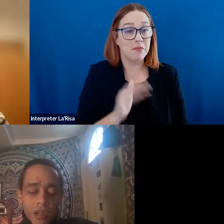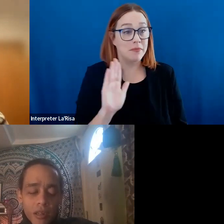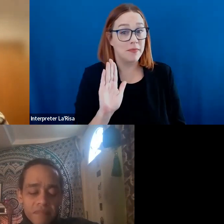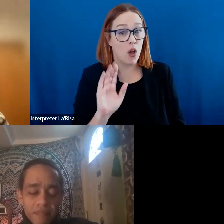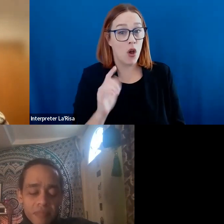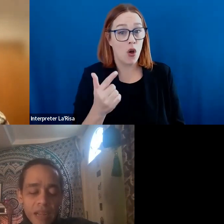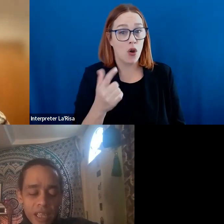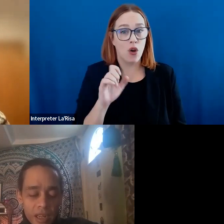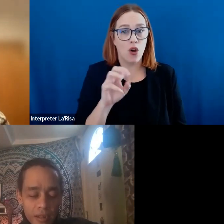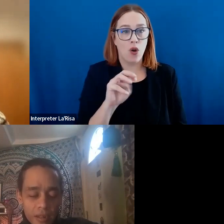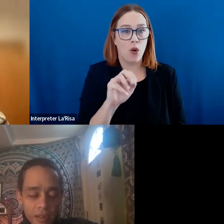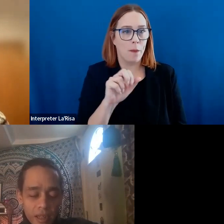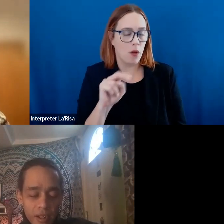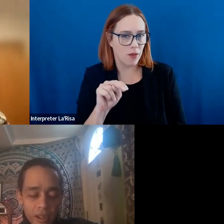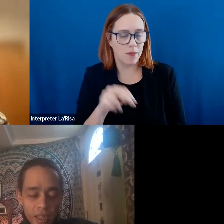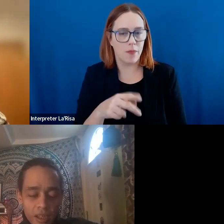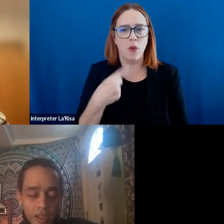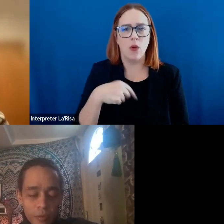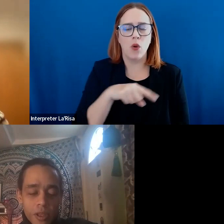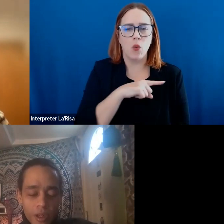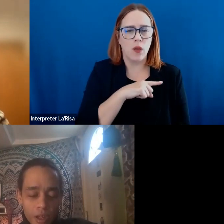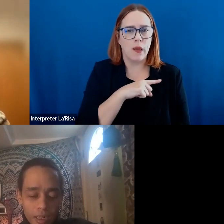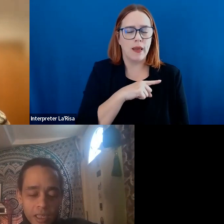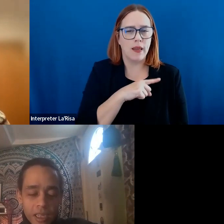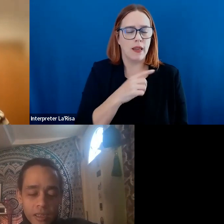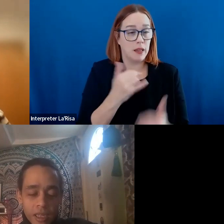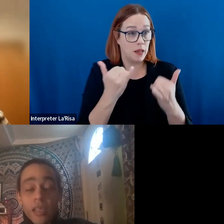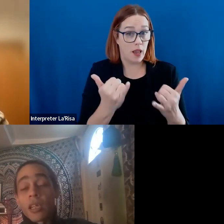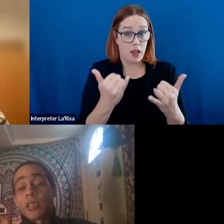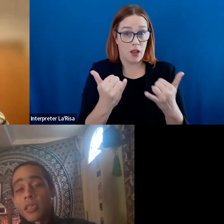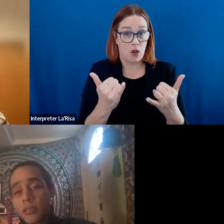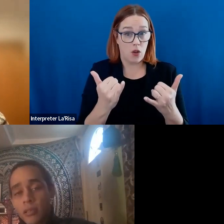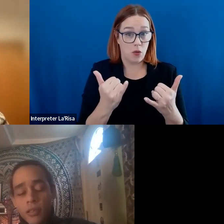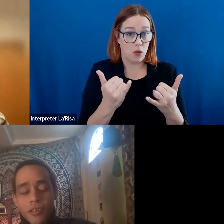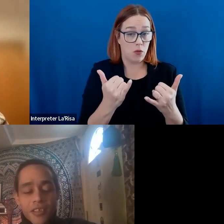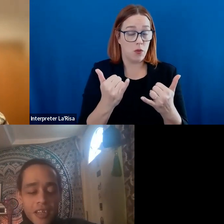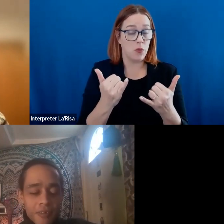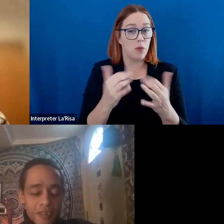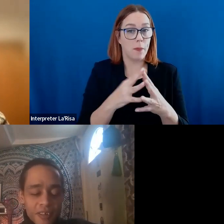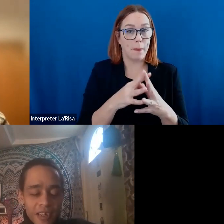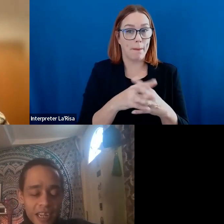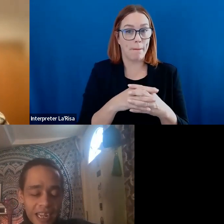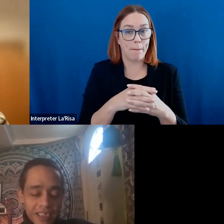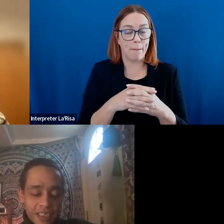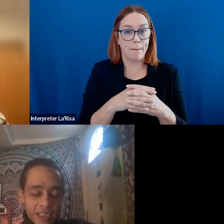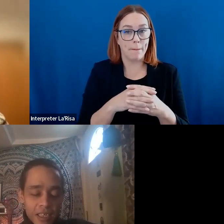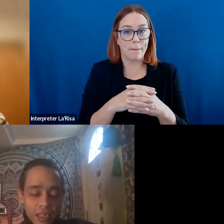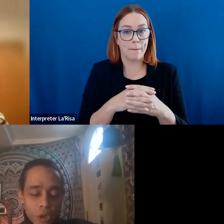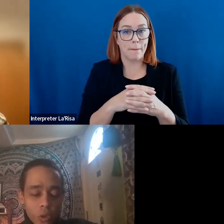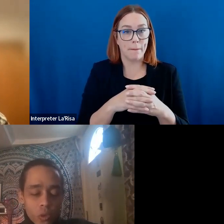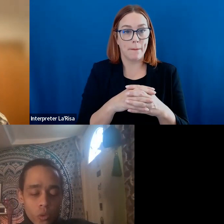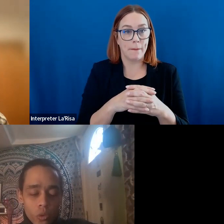We are navigating with a colleague in London, on the other side of the